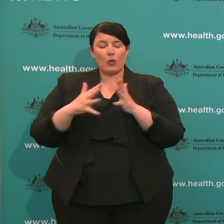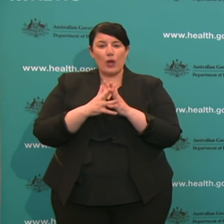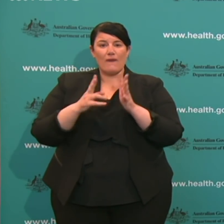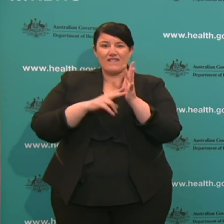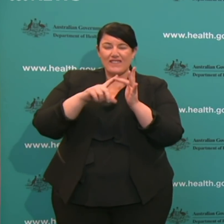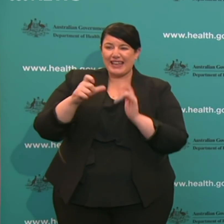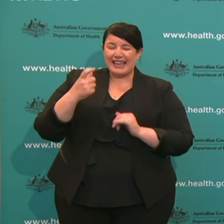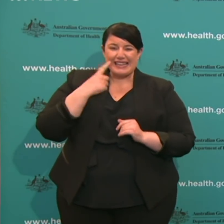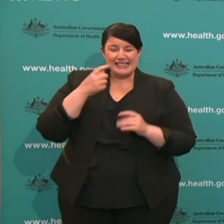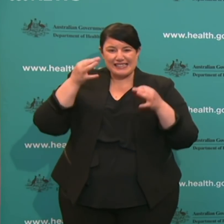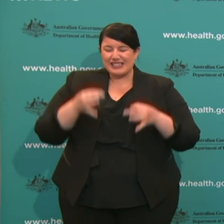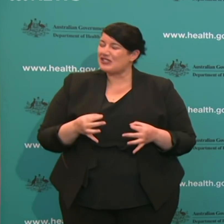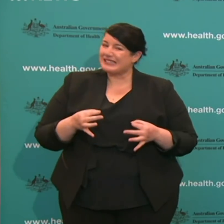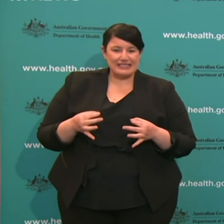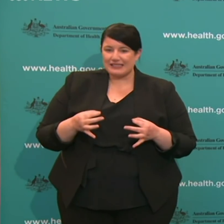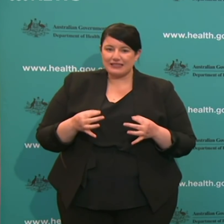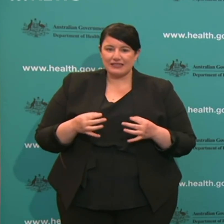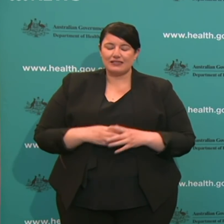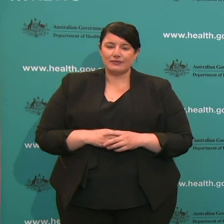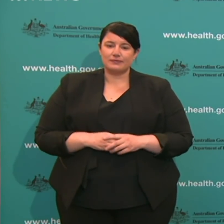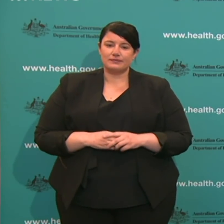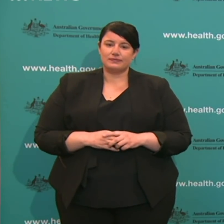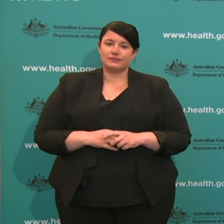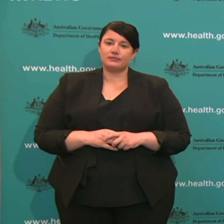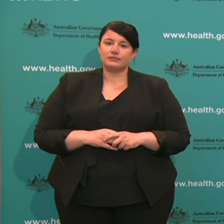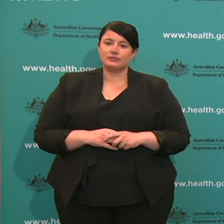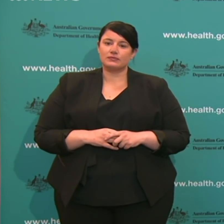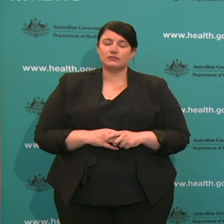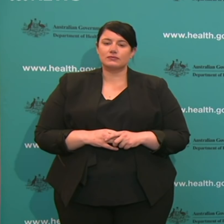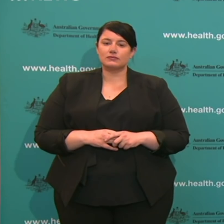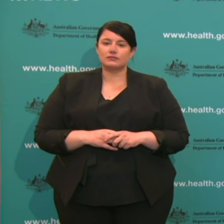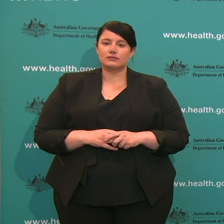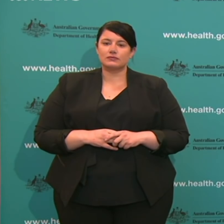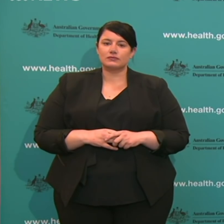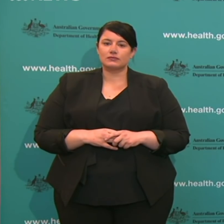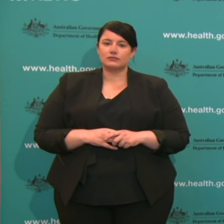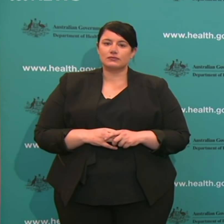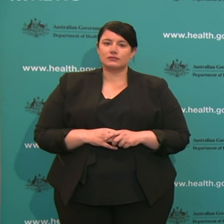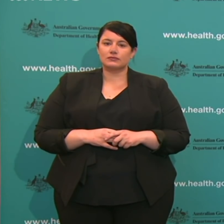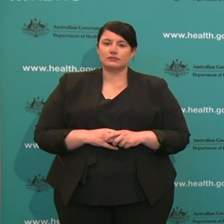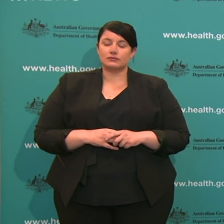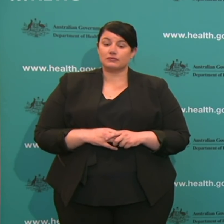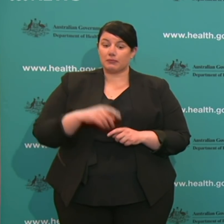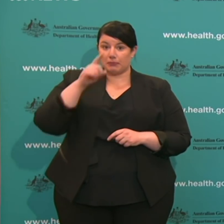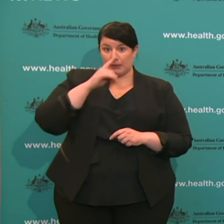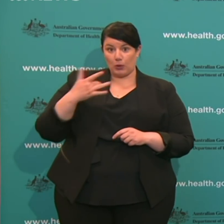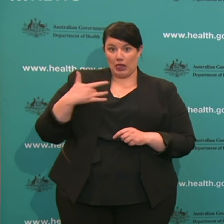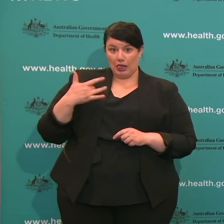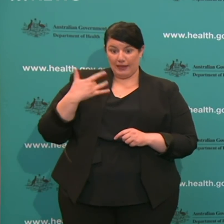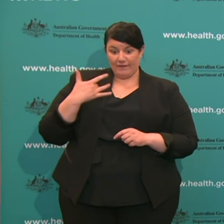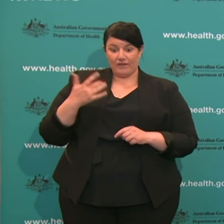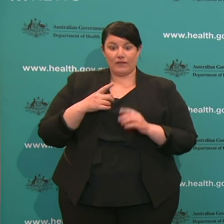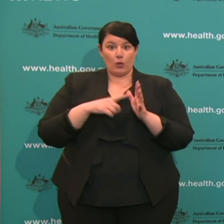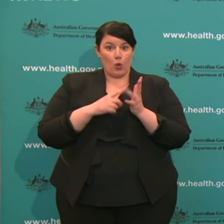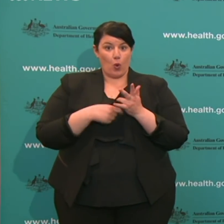Wales and Victoria. I note today, though, that the residents of those border towns